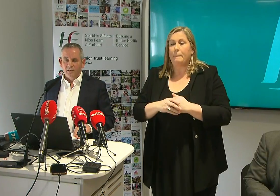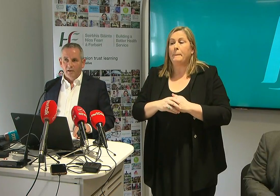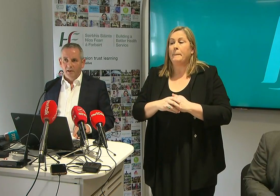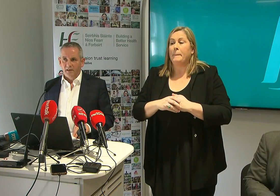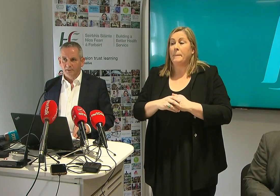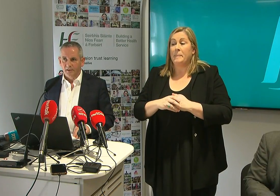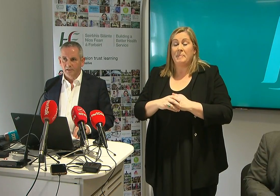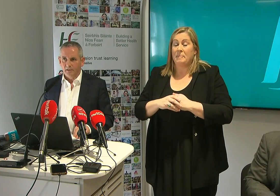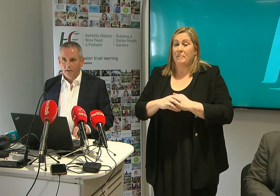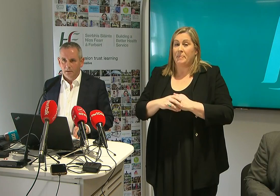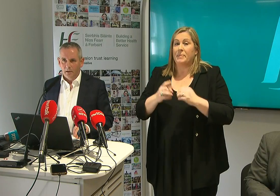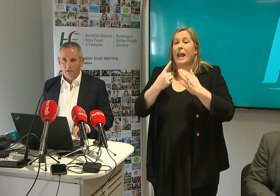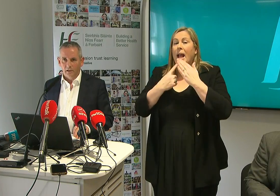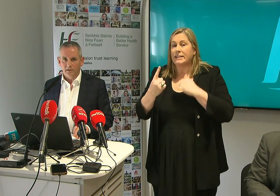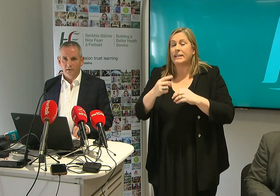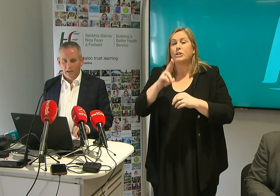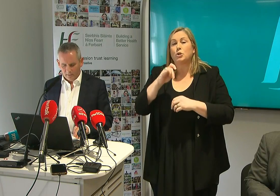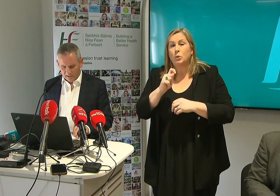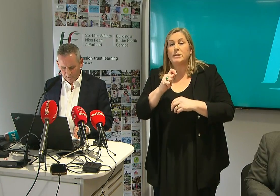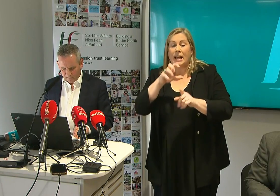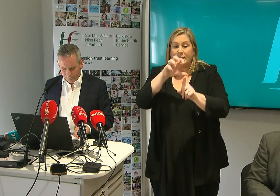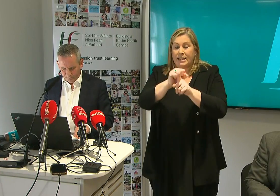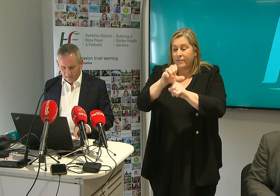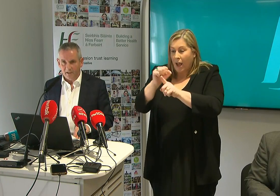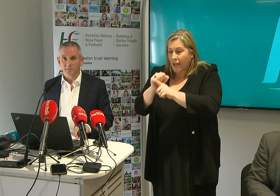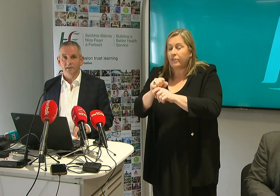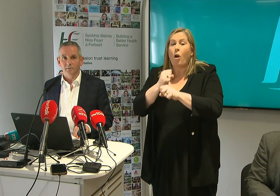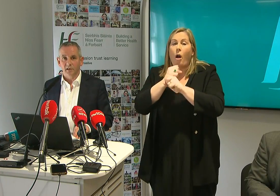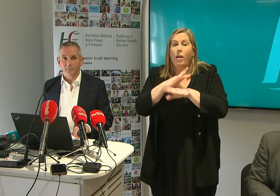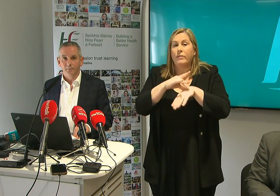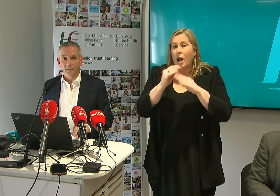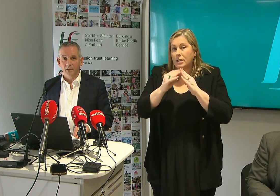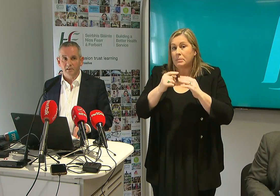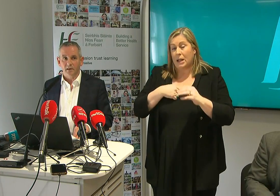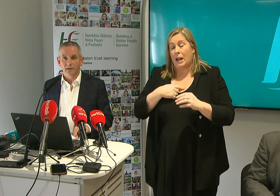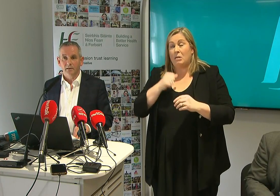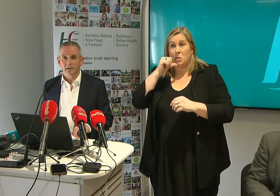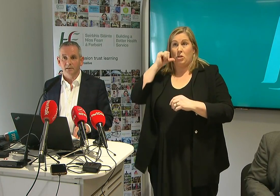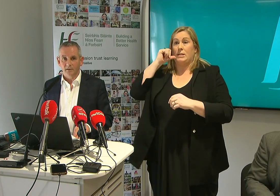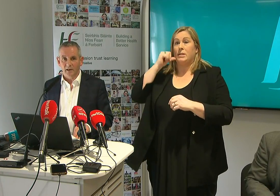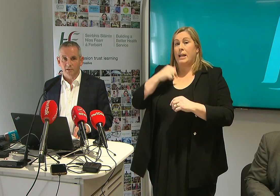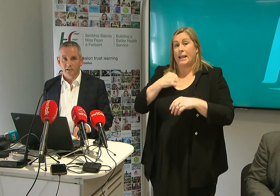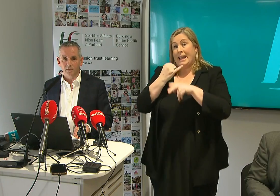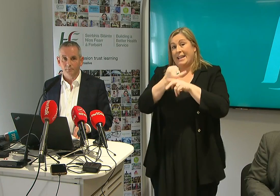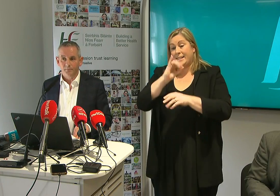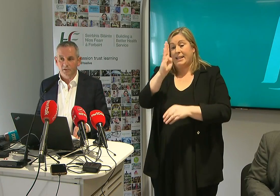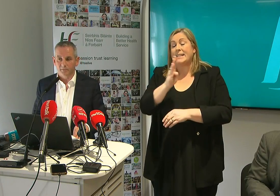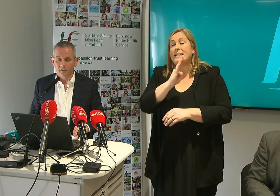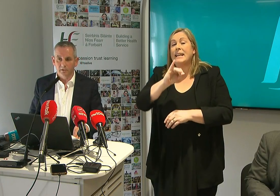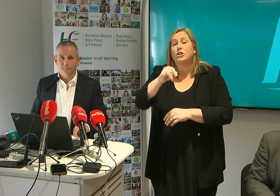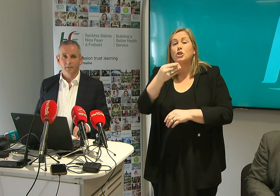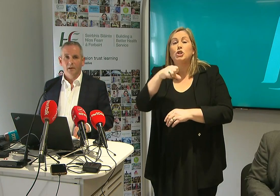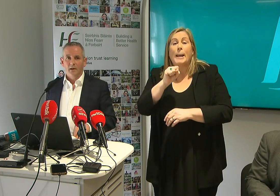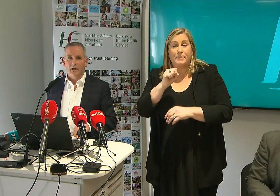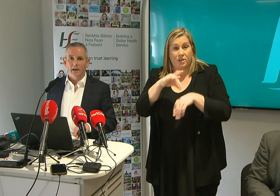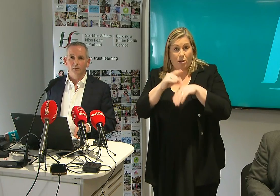Isolation units have been identified all across all of our hospitals. Indeed, I spent some time yesterday in St. James's Hospital, just up the